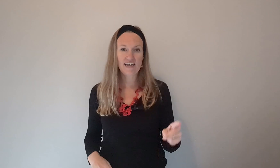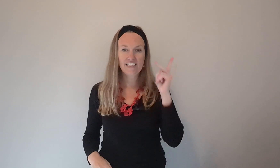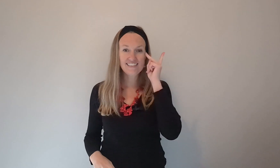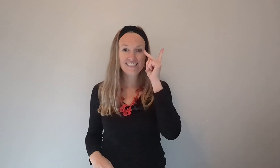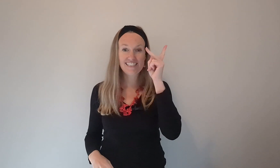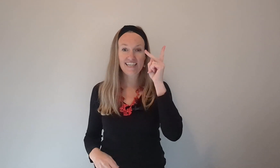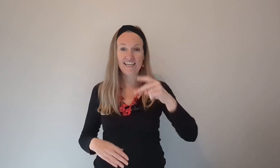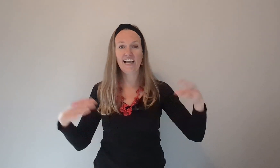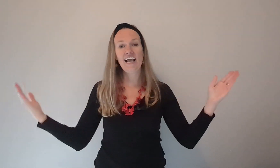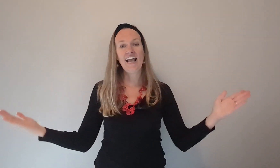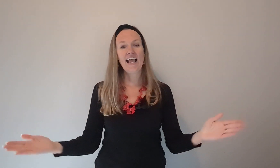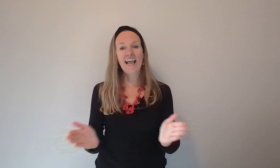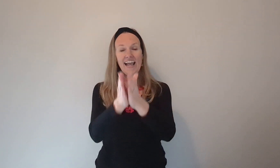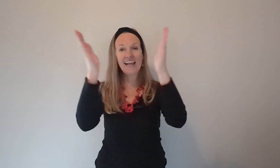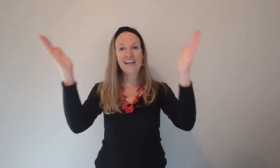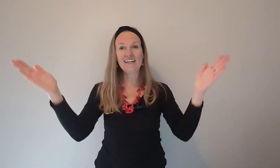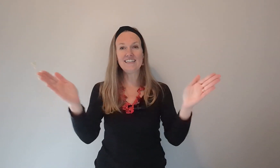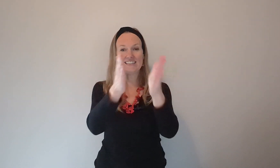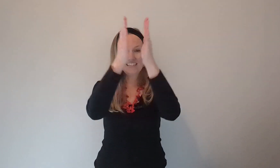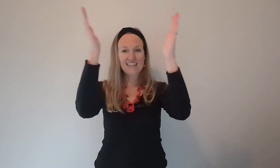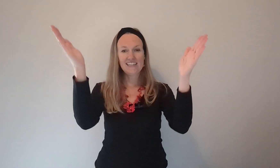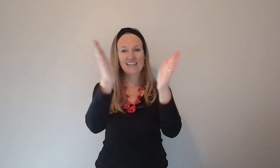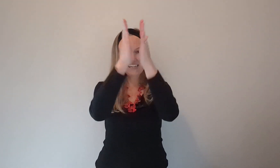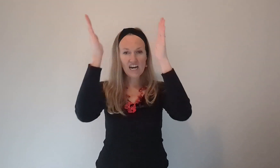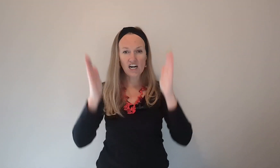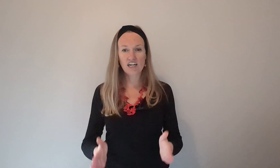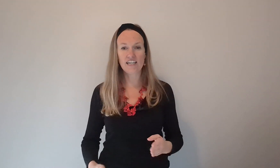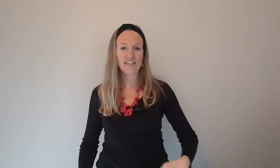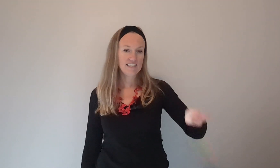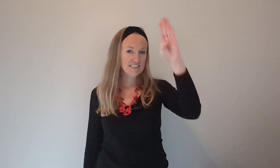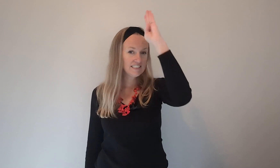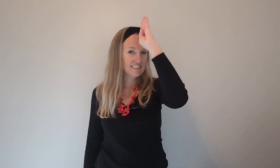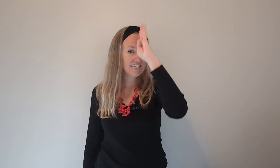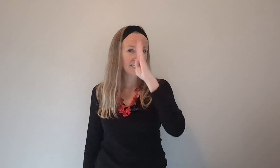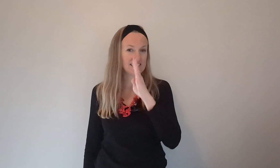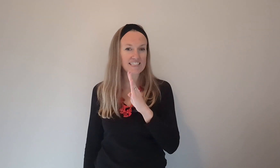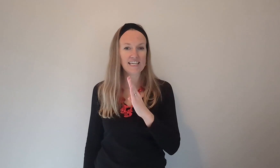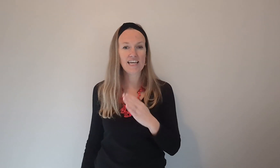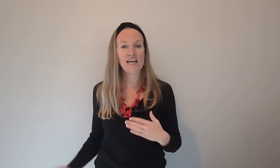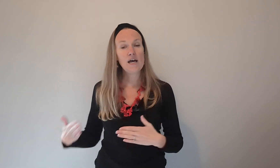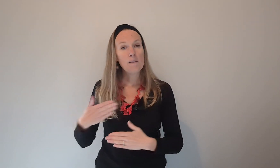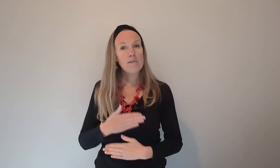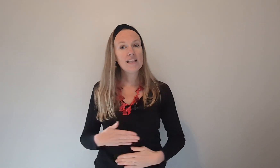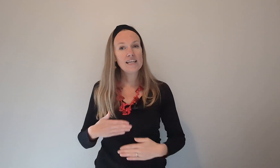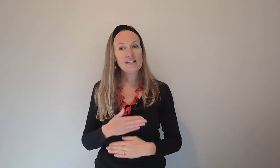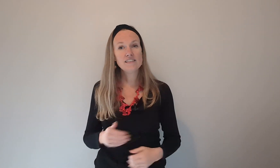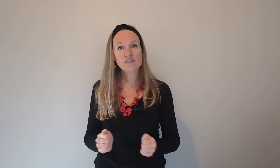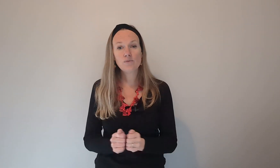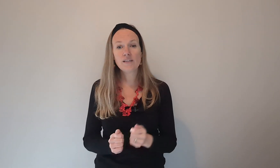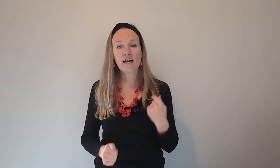Godhead see. Hail the incarnate deity, pleased with